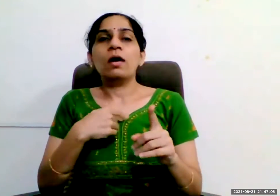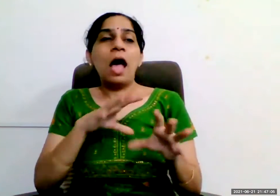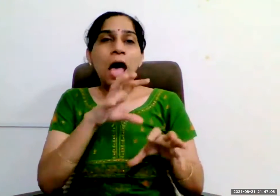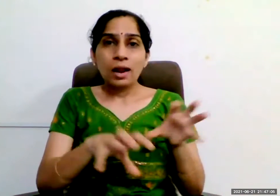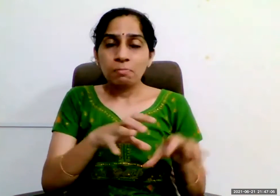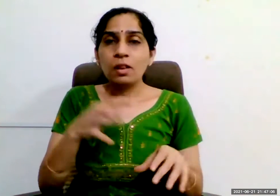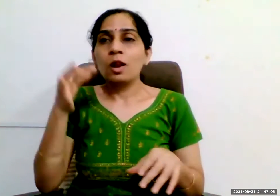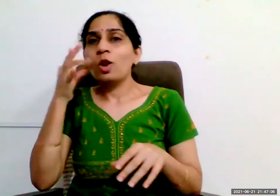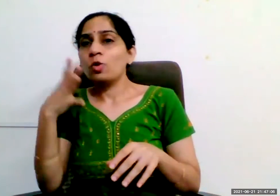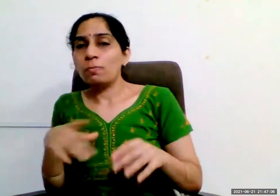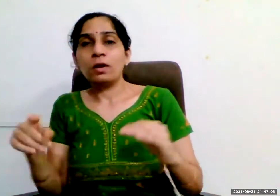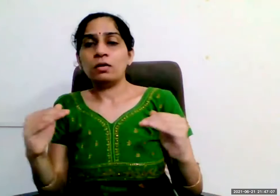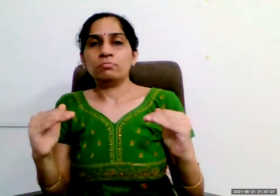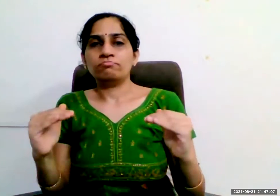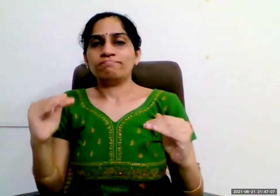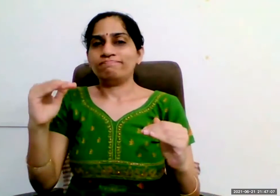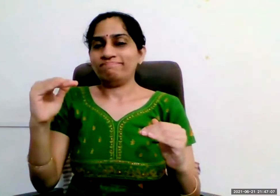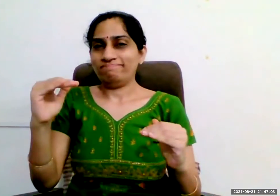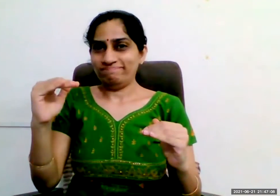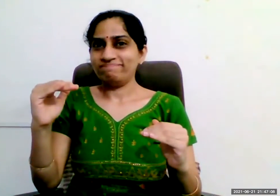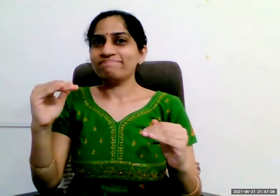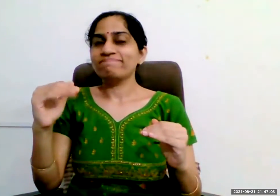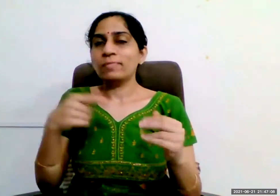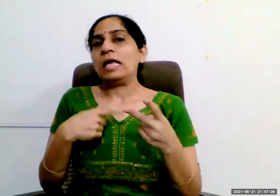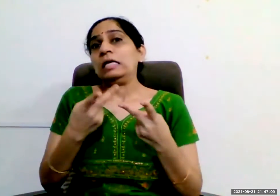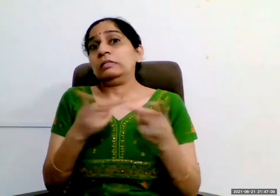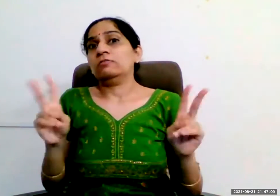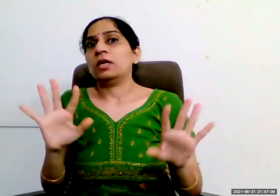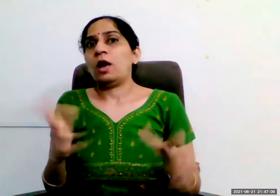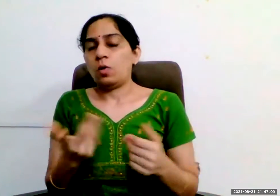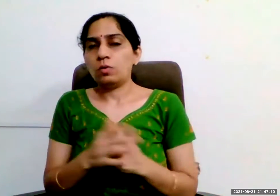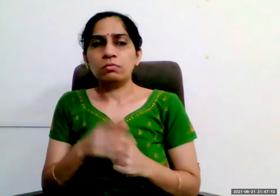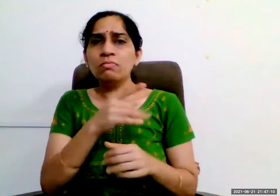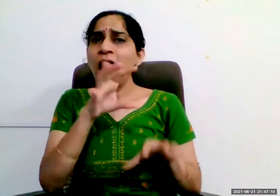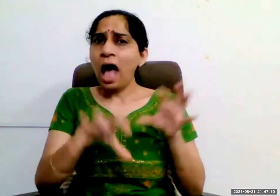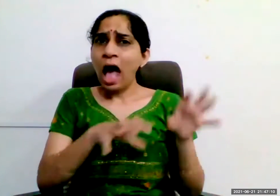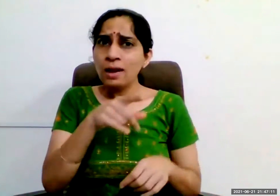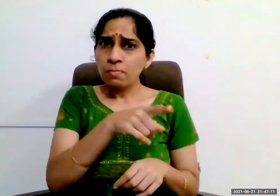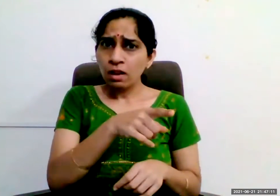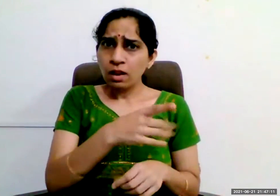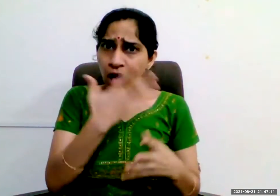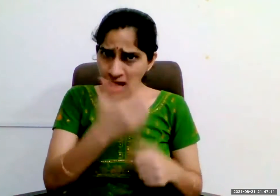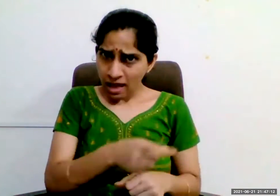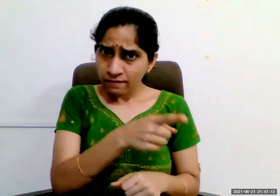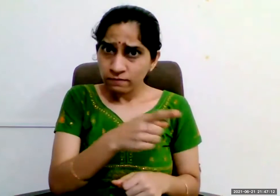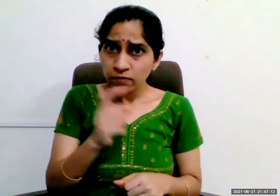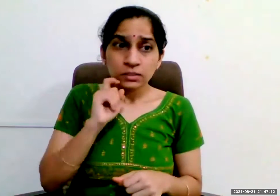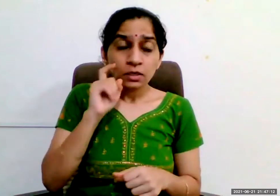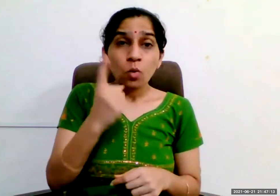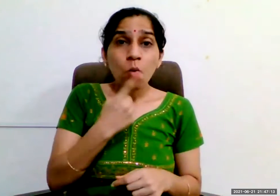Animals will have sexual relationship with anybody, right? If we also do something like that, we are as good as an